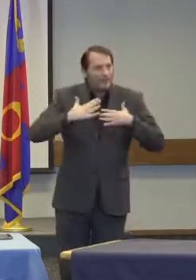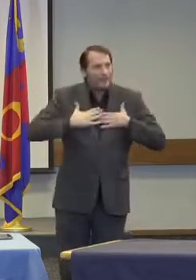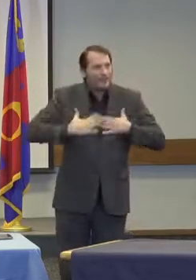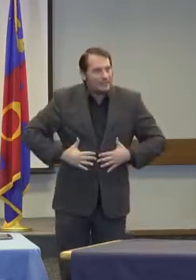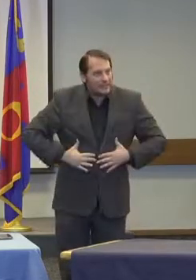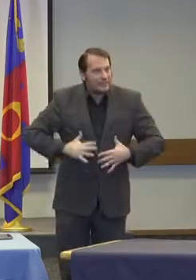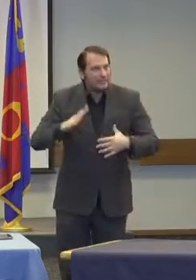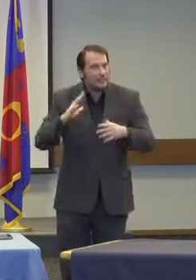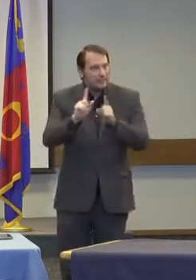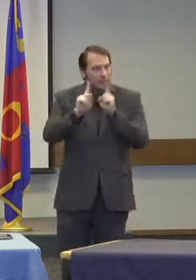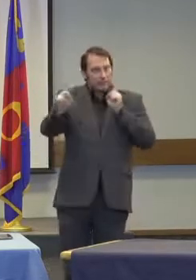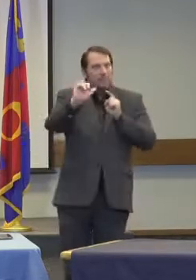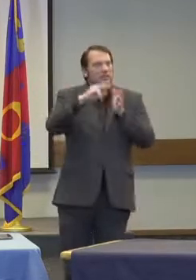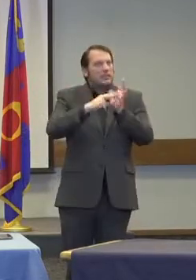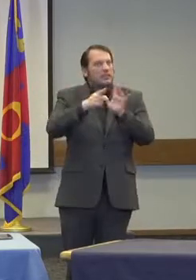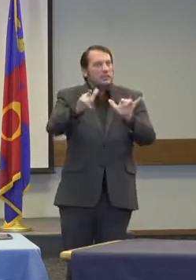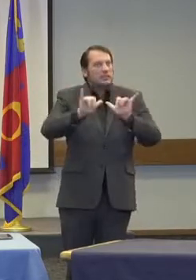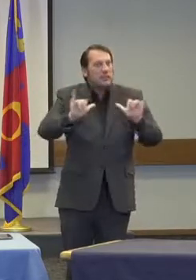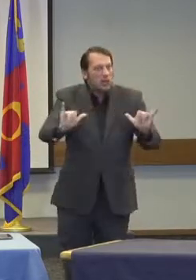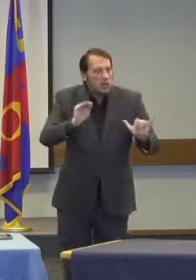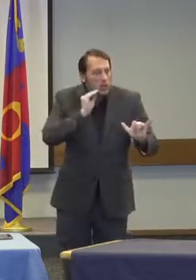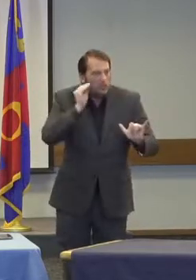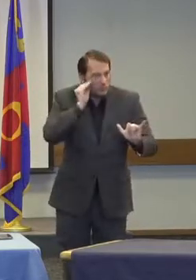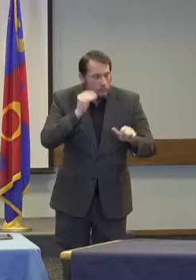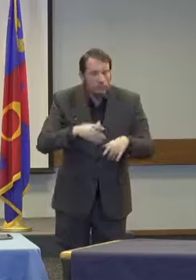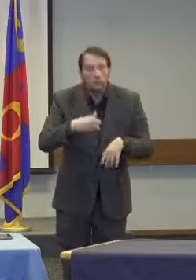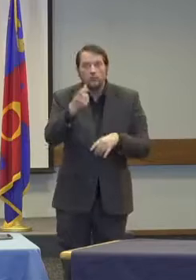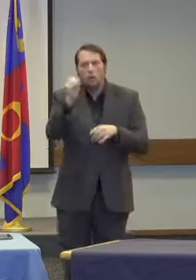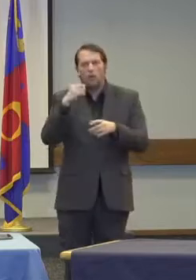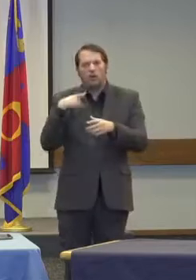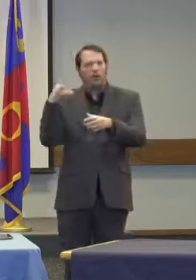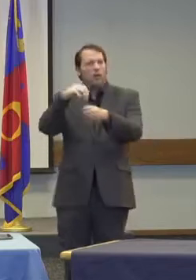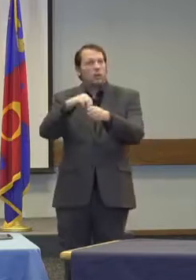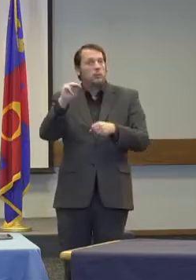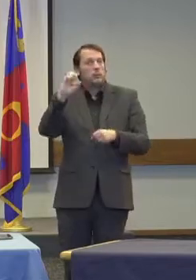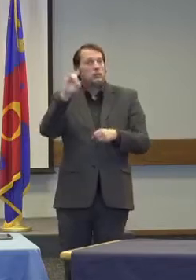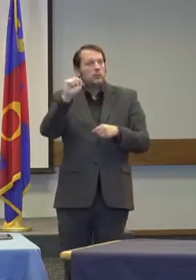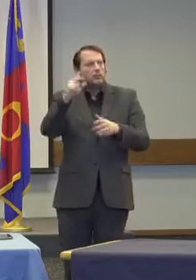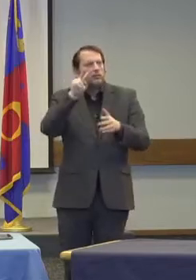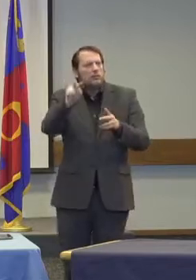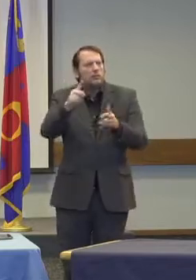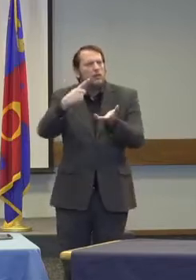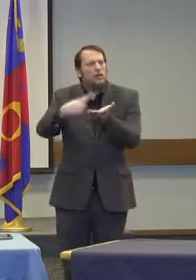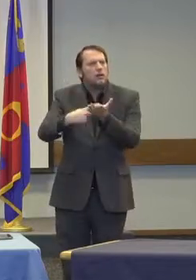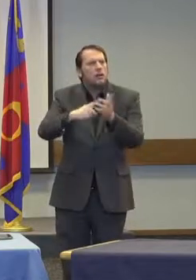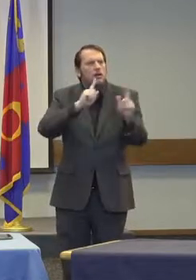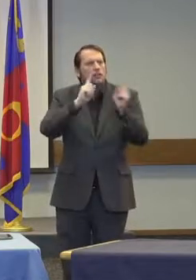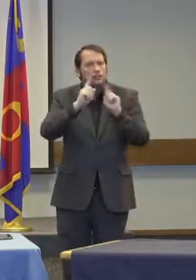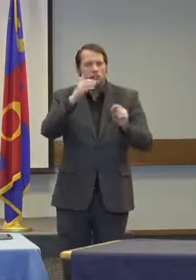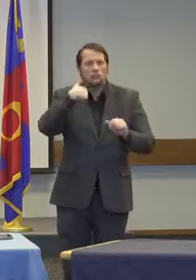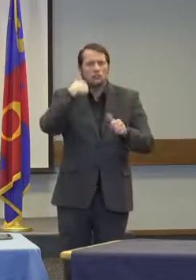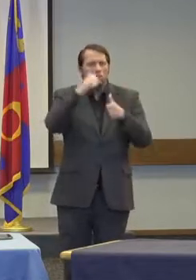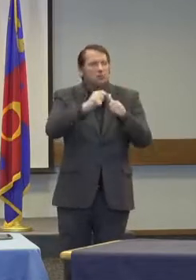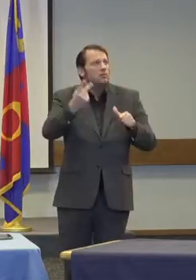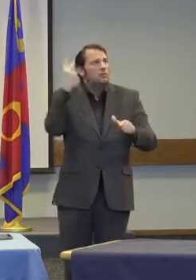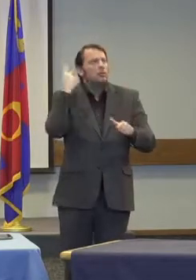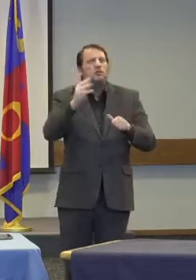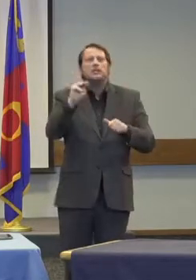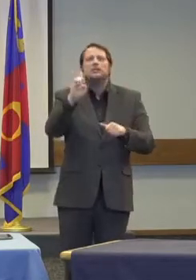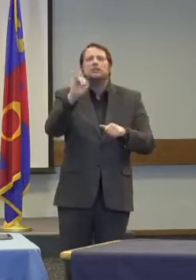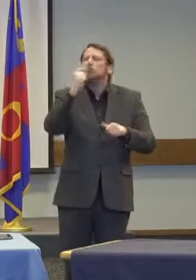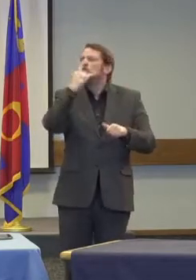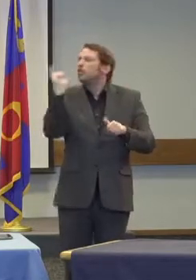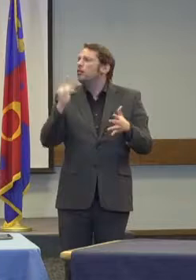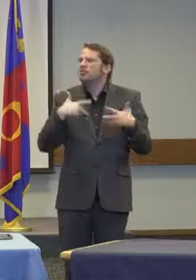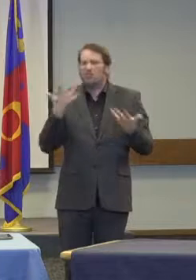people. This is much better than when I was growing up, when the only thing you had was a phone. Now you can actually talk to each other, have a drink with each other, and do all the